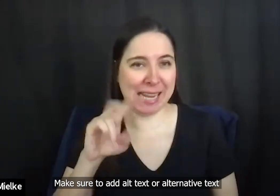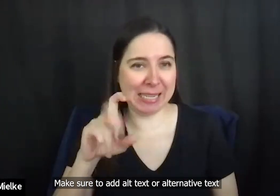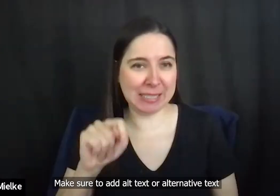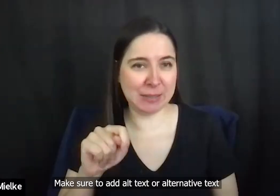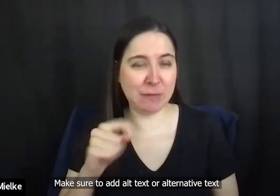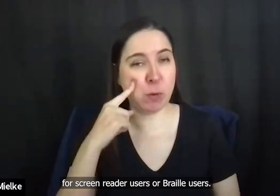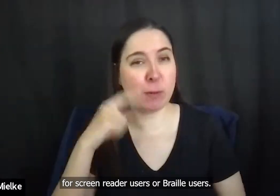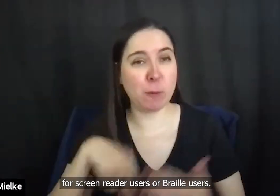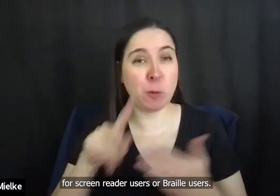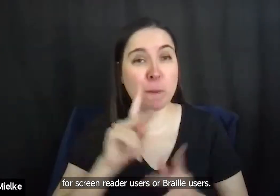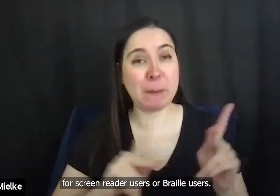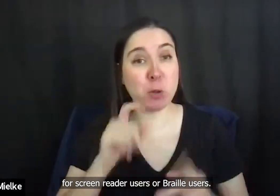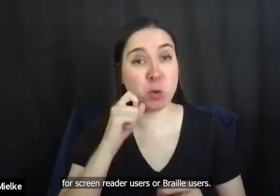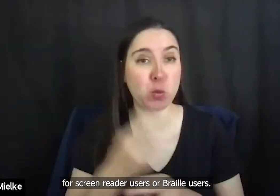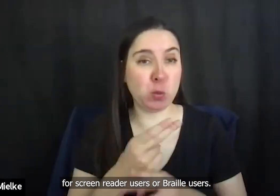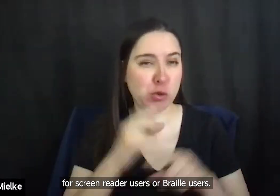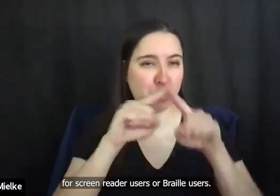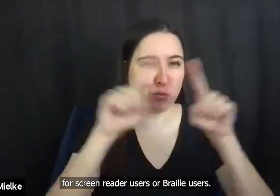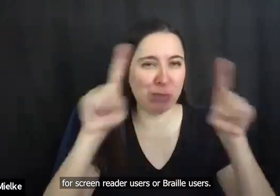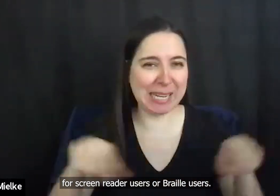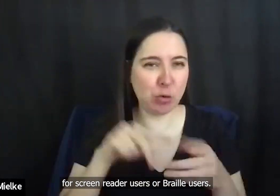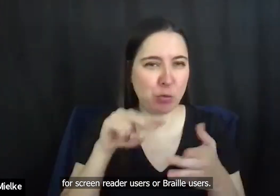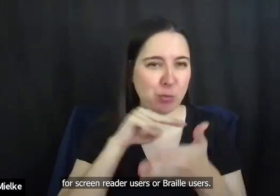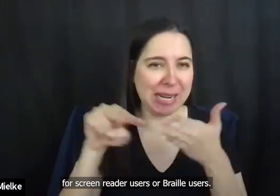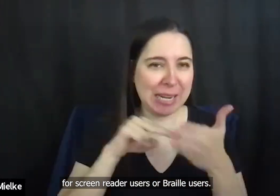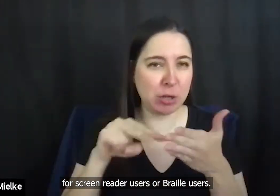text for screen reader users or braille users.